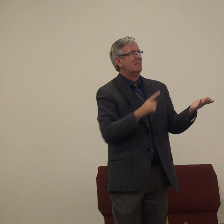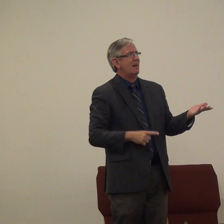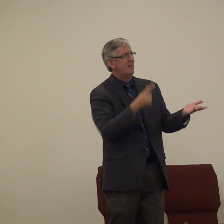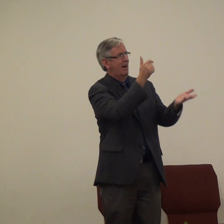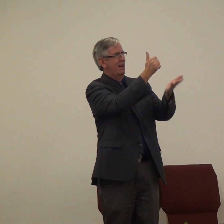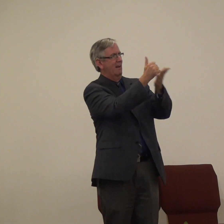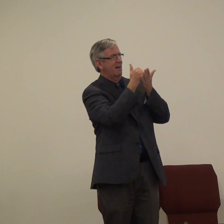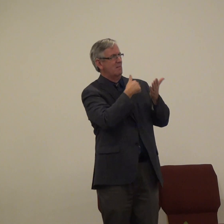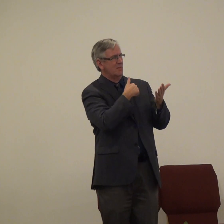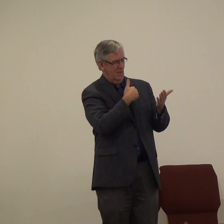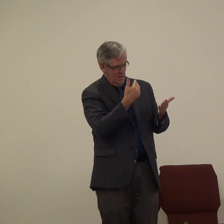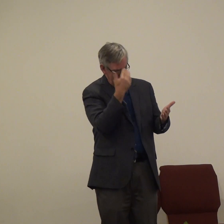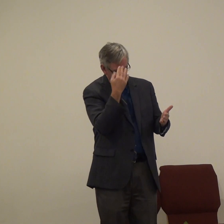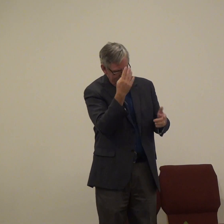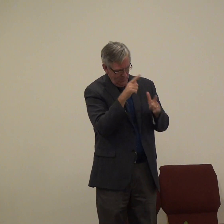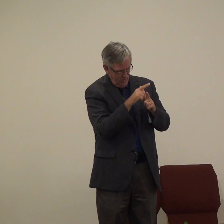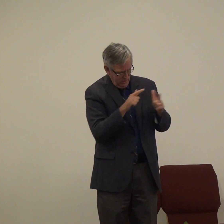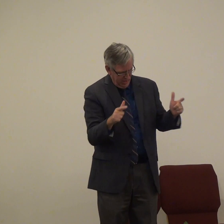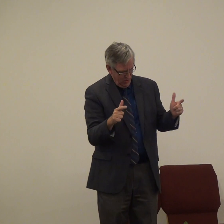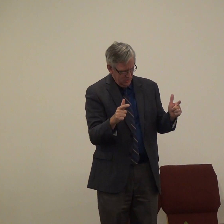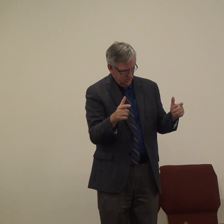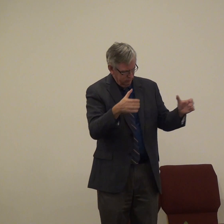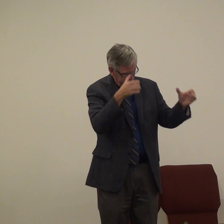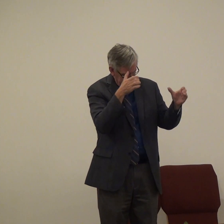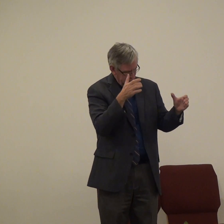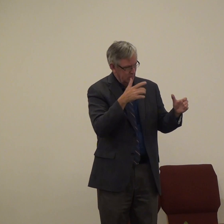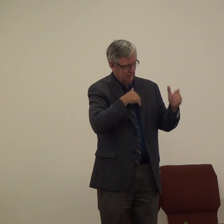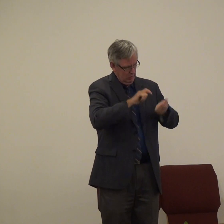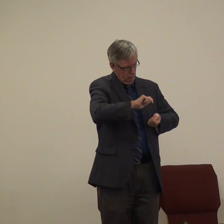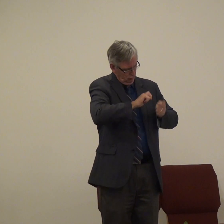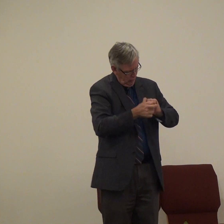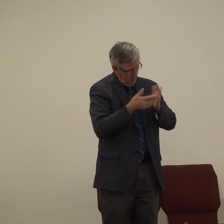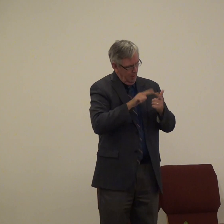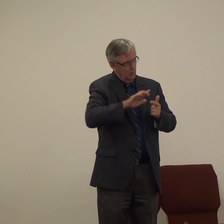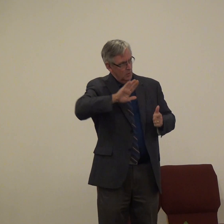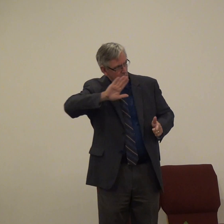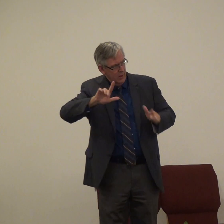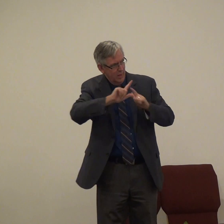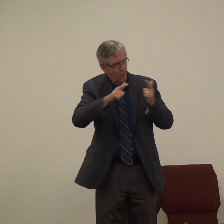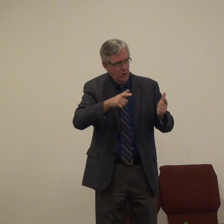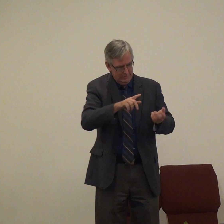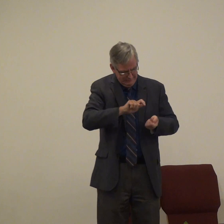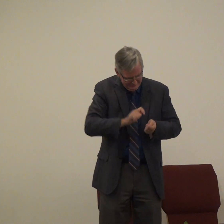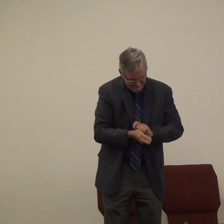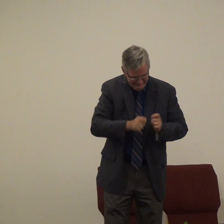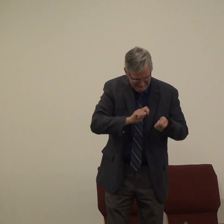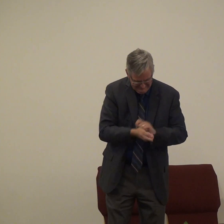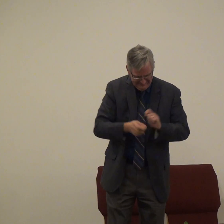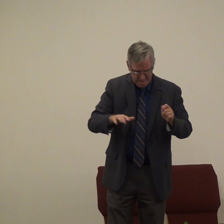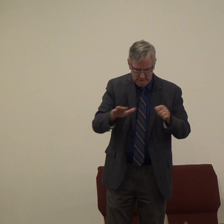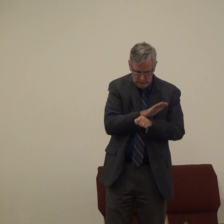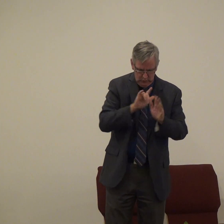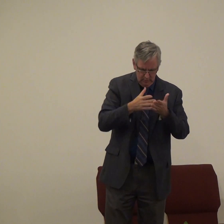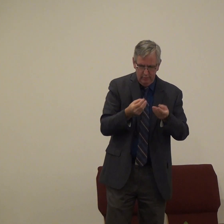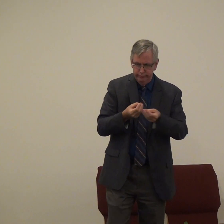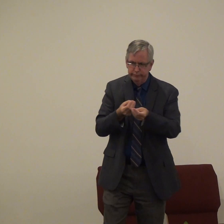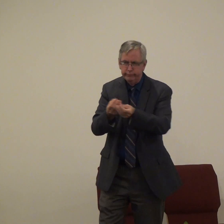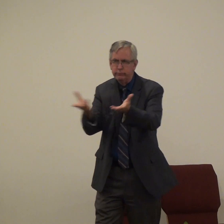And so he prayed, Lord, I know these four languages. Help me to translate the Bible into their language. And he began to translate